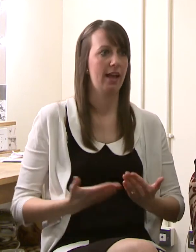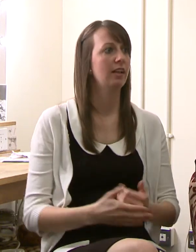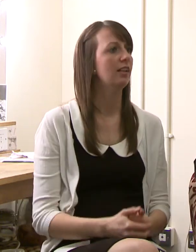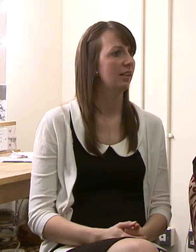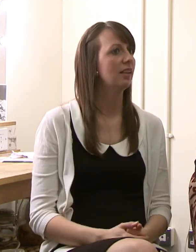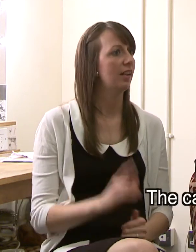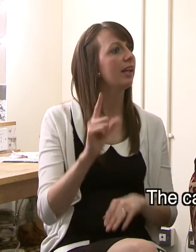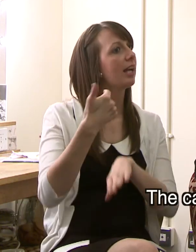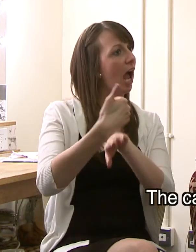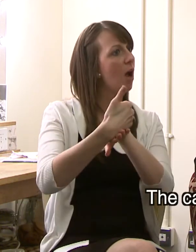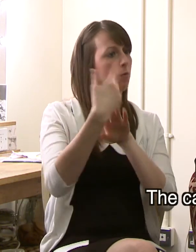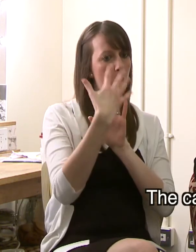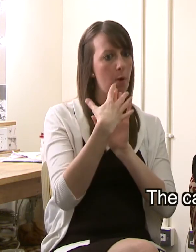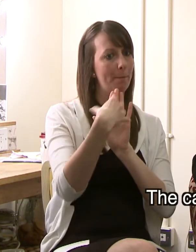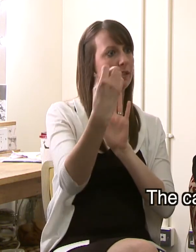The camera, that's working.